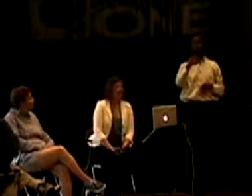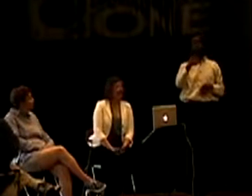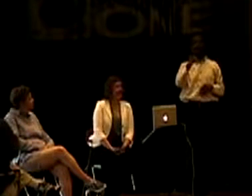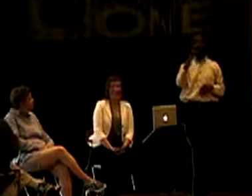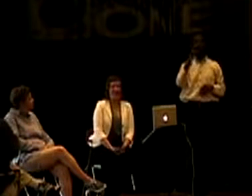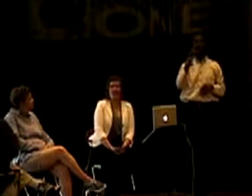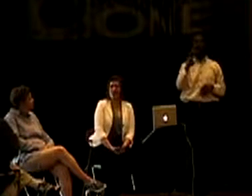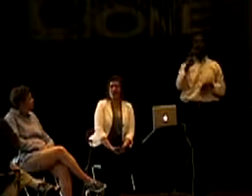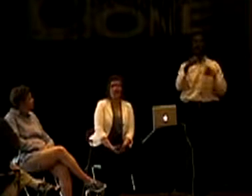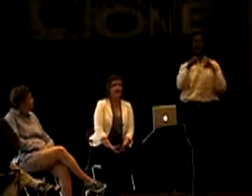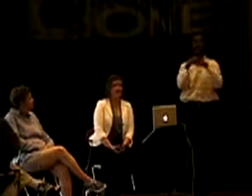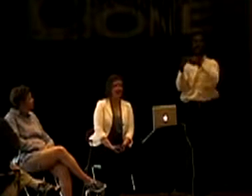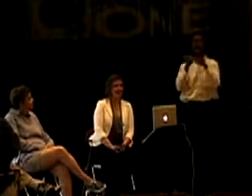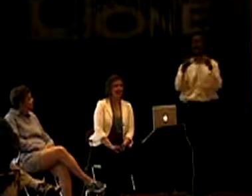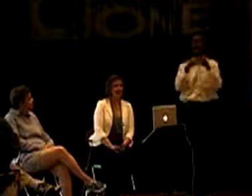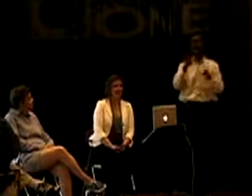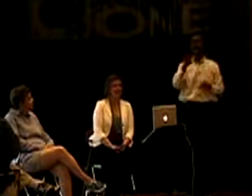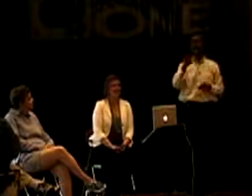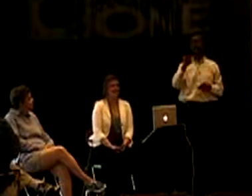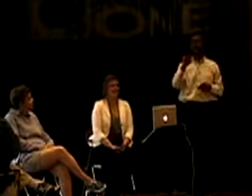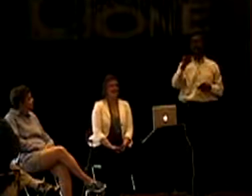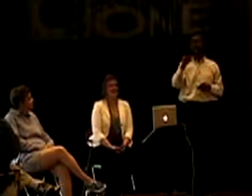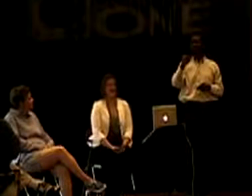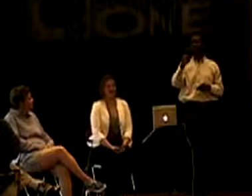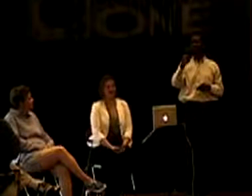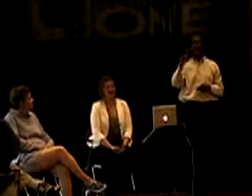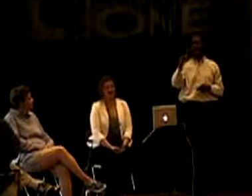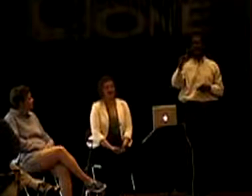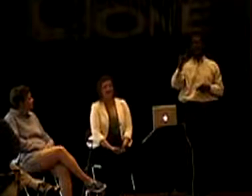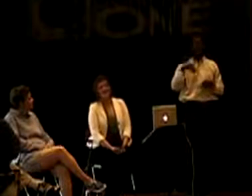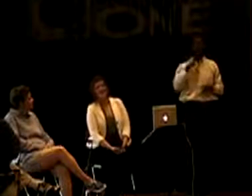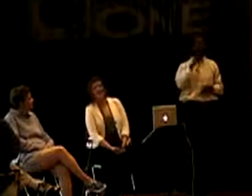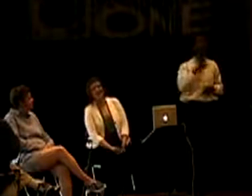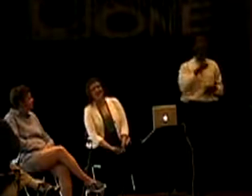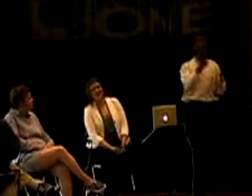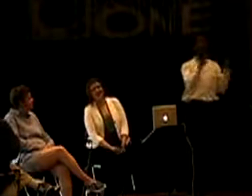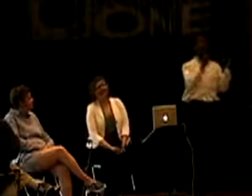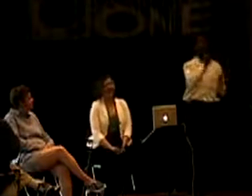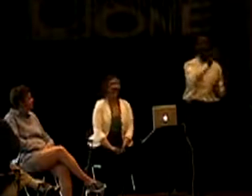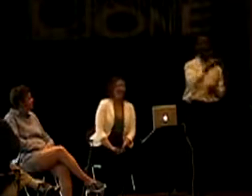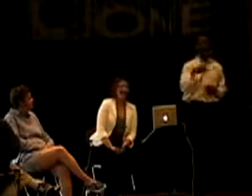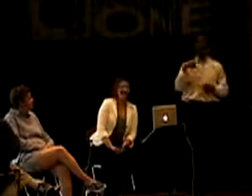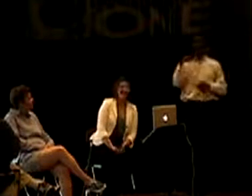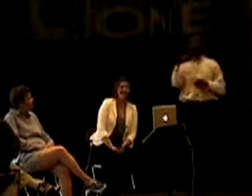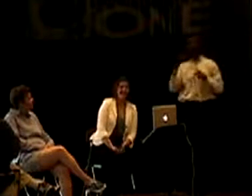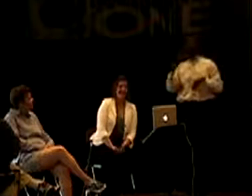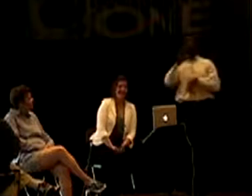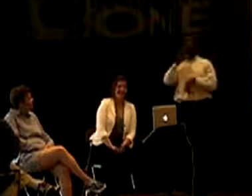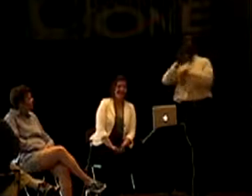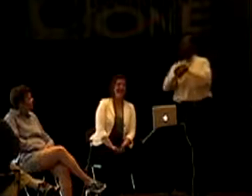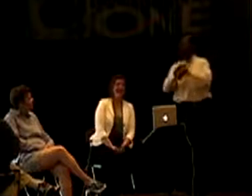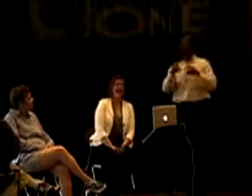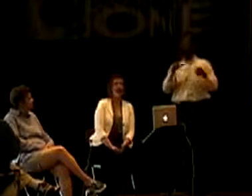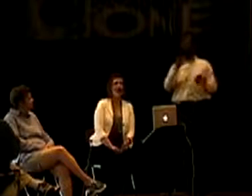don't have any Sanskrit audiences in this room right now. But Thank you, Twitter. Way to go.